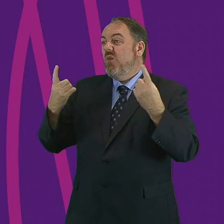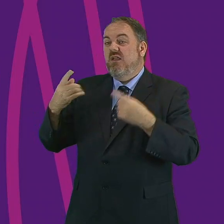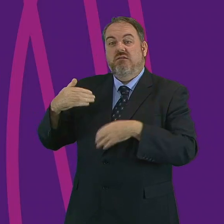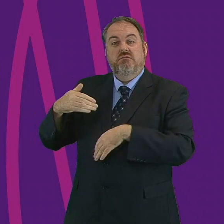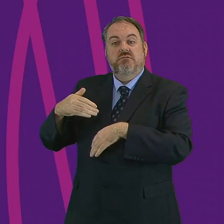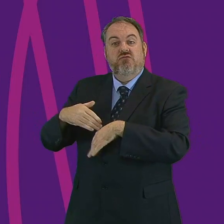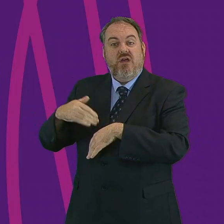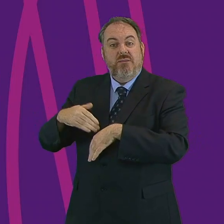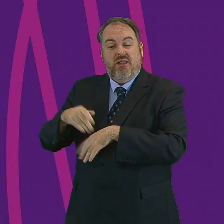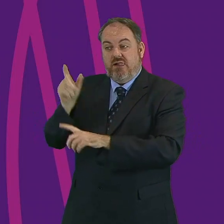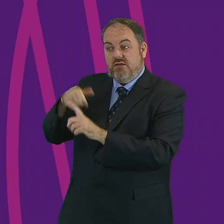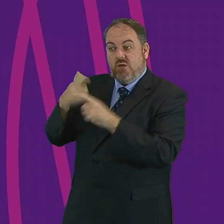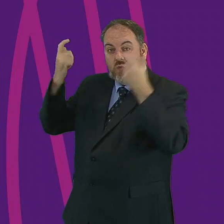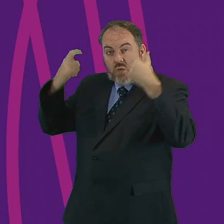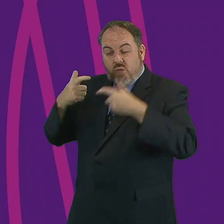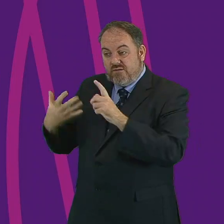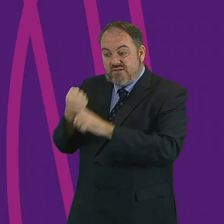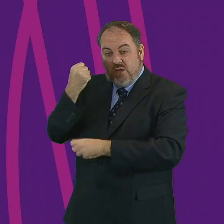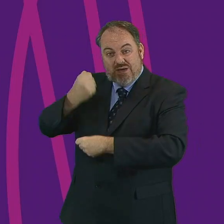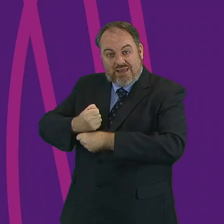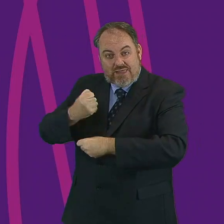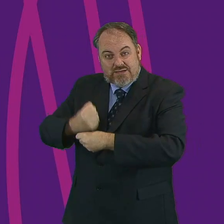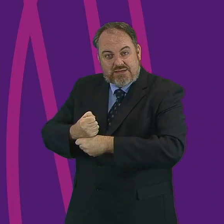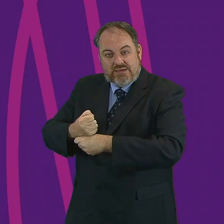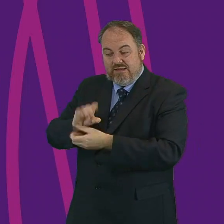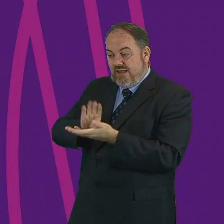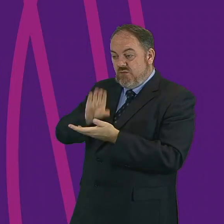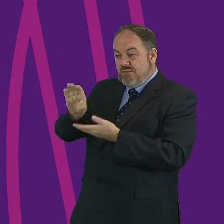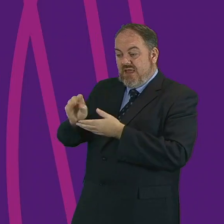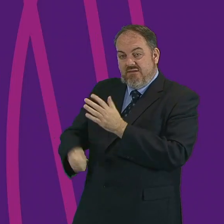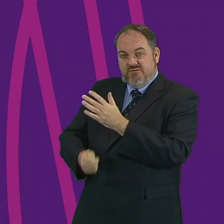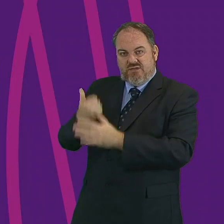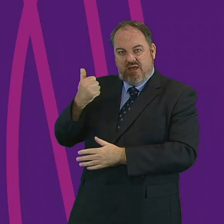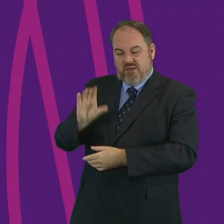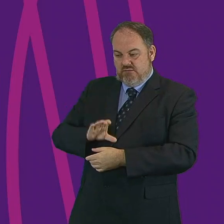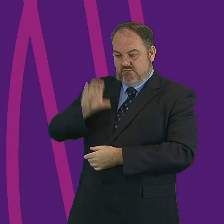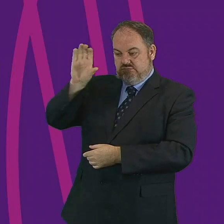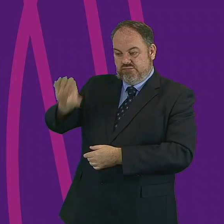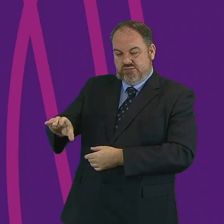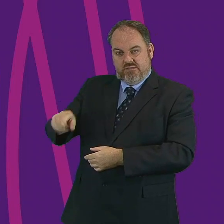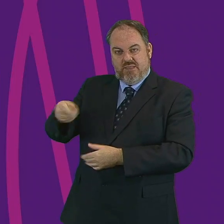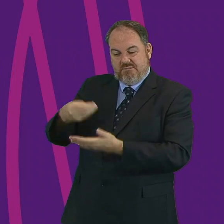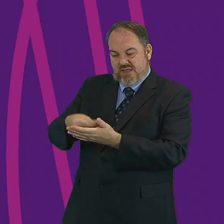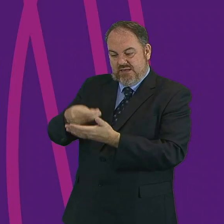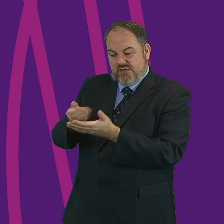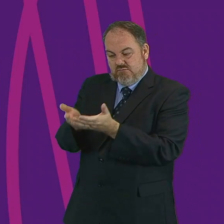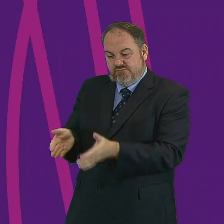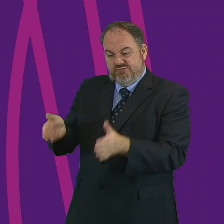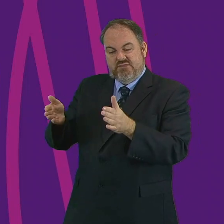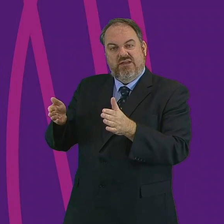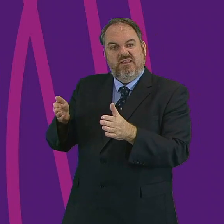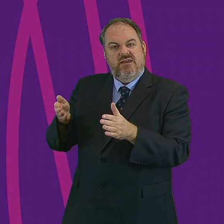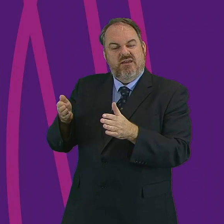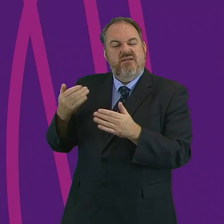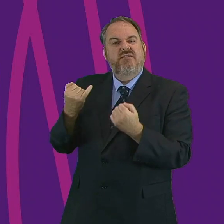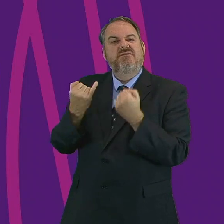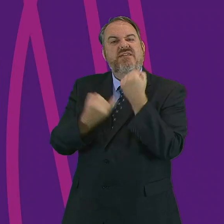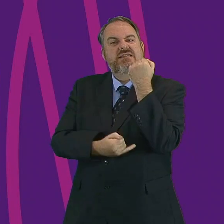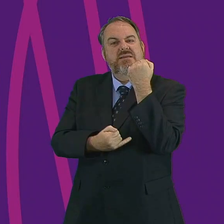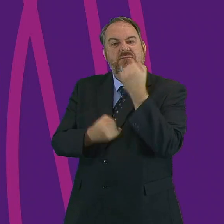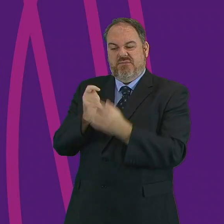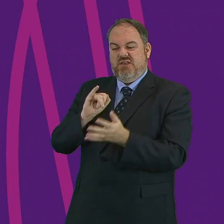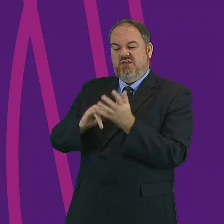fine is now charged an additional penalty, the victim surcharge. The money is banked in the Victim Surcharge Fund, and it will be used